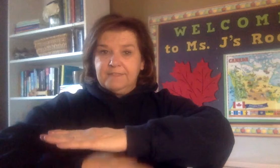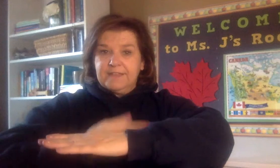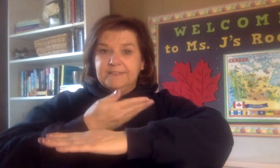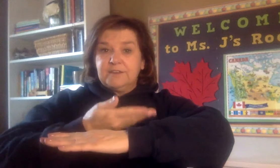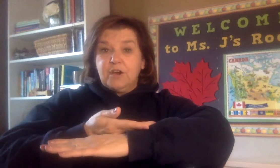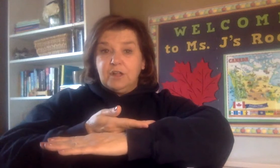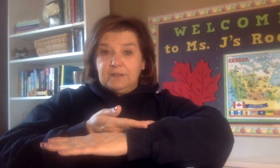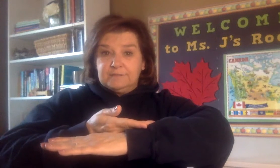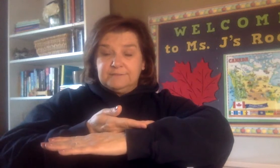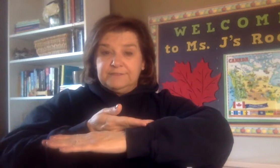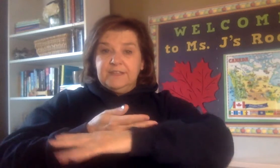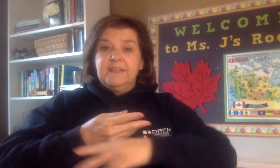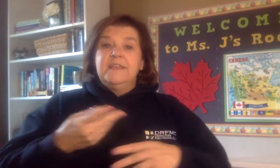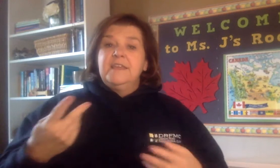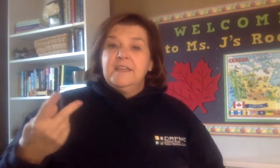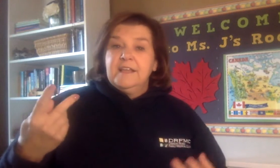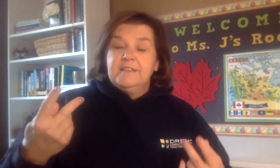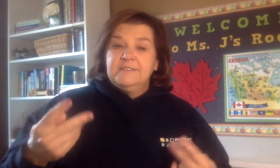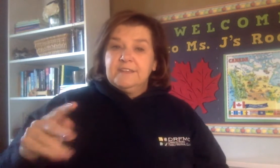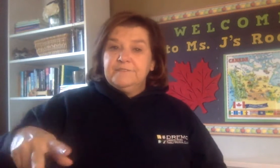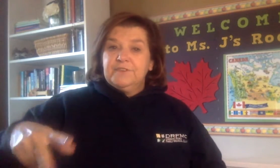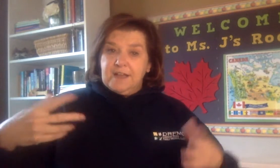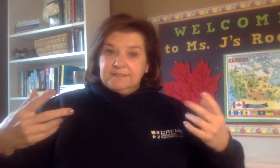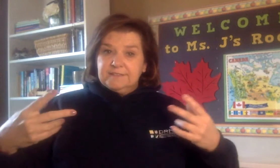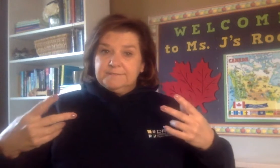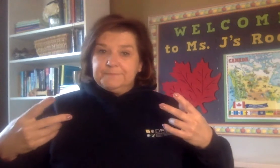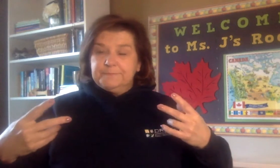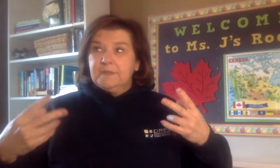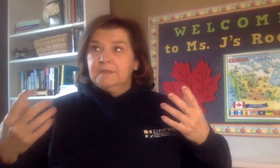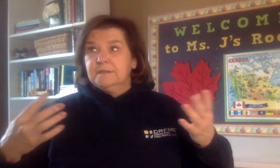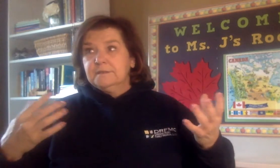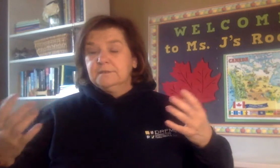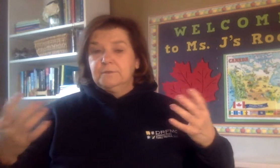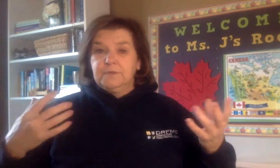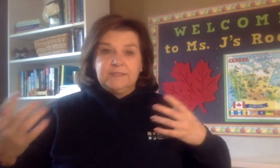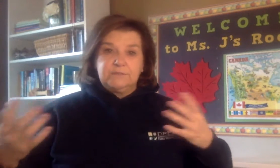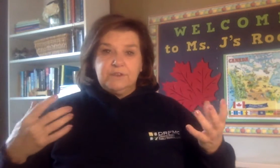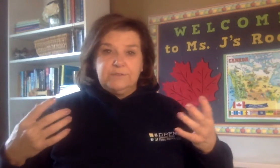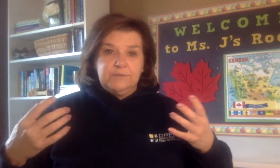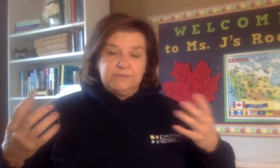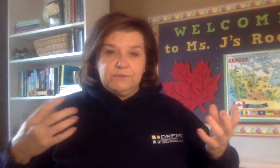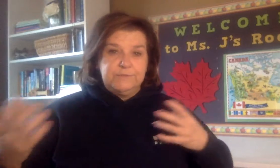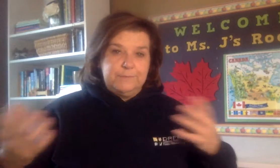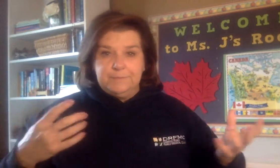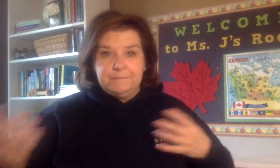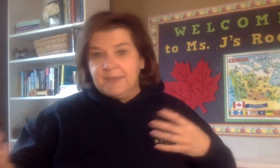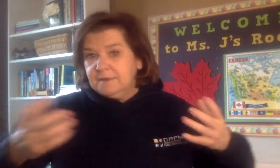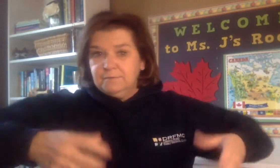that's in all of. And then the sign for us, it's sort of men,